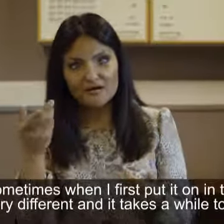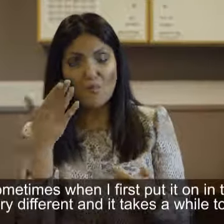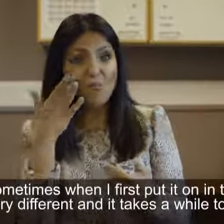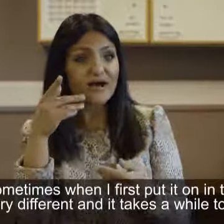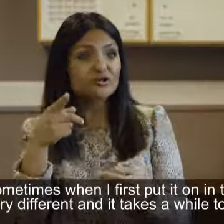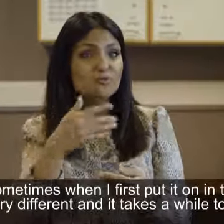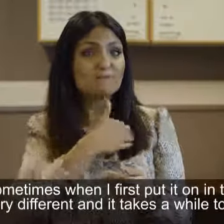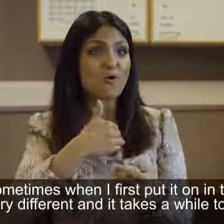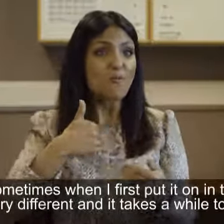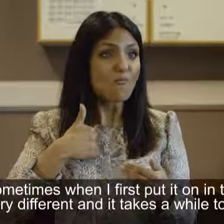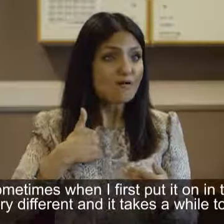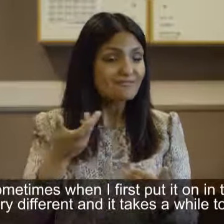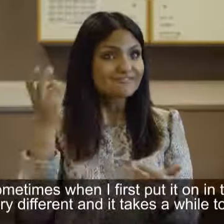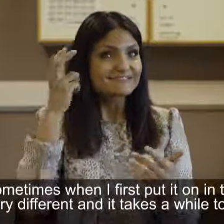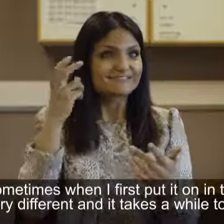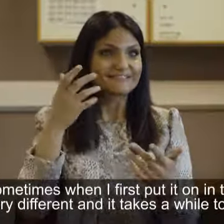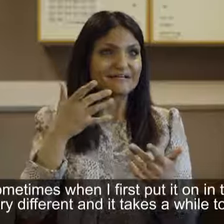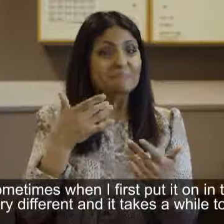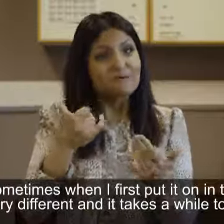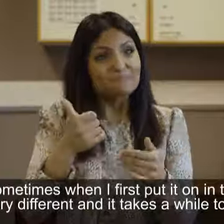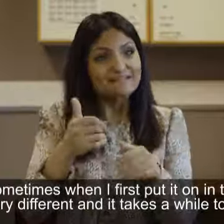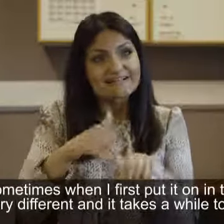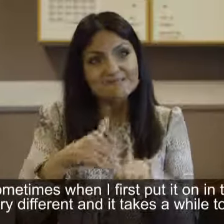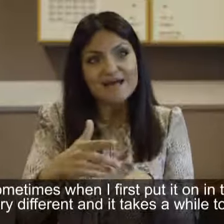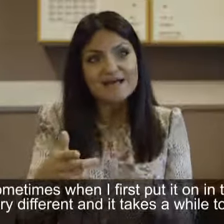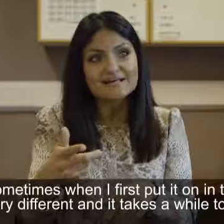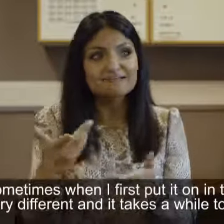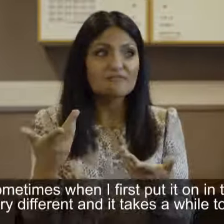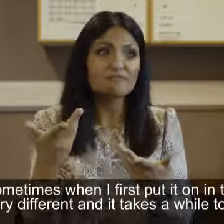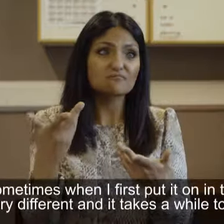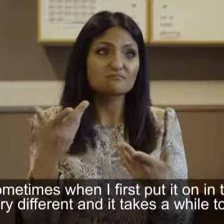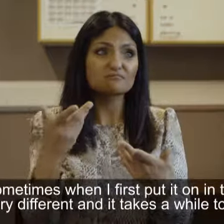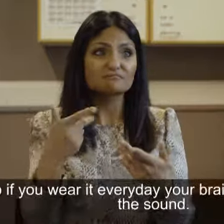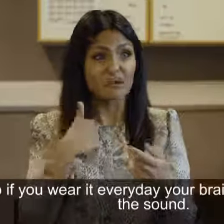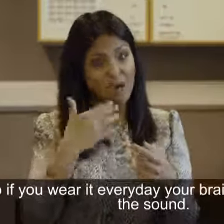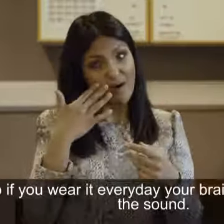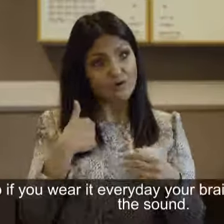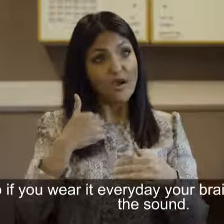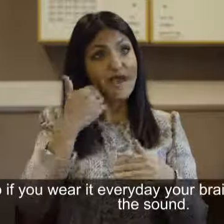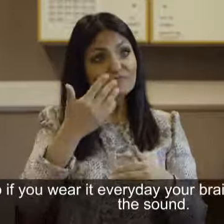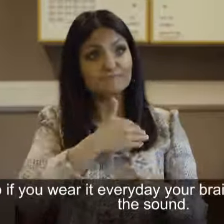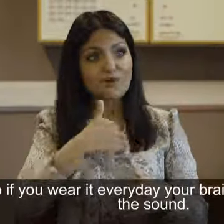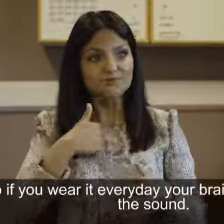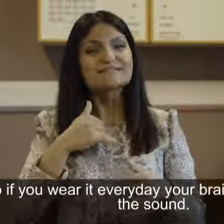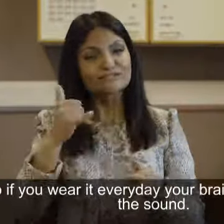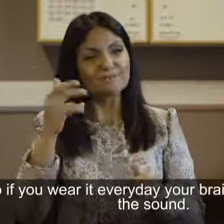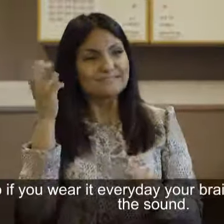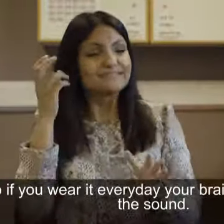I think sometimes when I first put it on in the morning, it's very different and it takes a while to get used to it. So if you wear it every day,